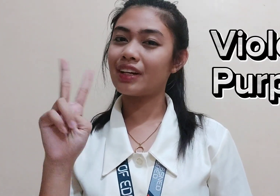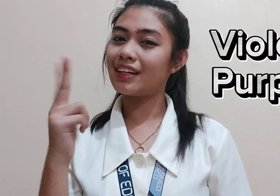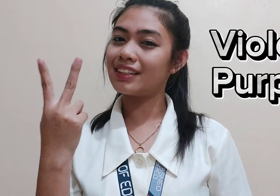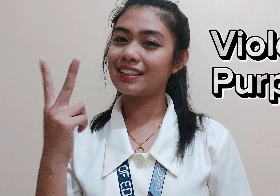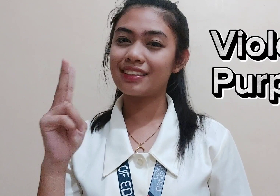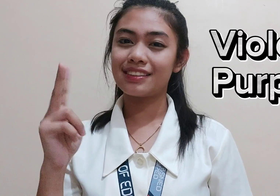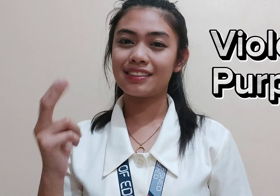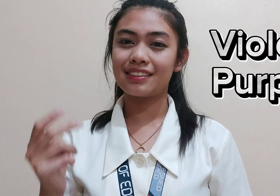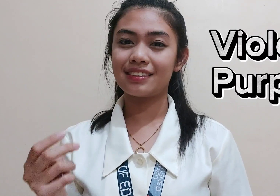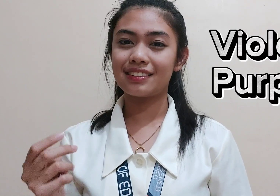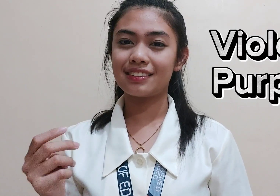Violet or purple.